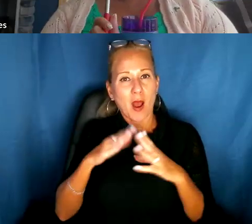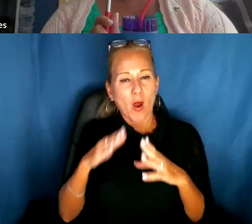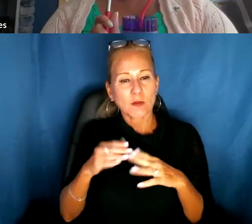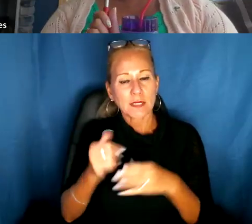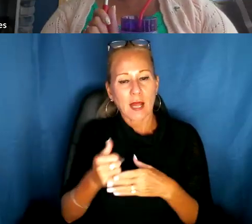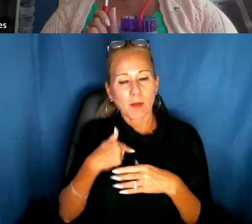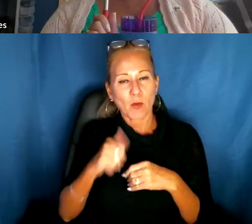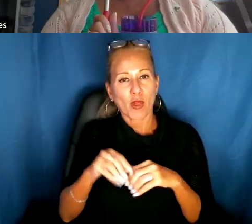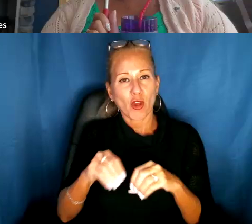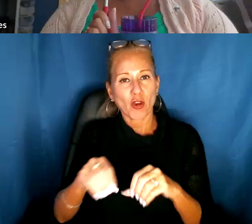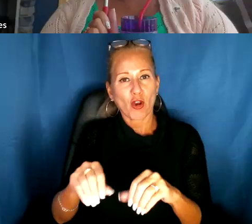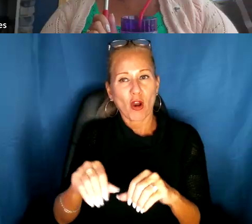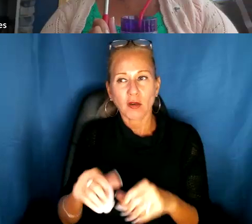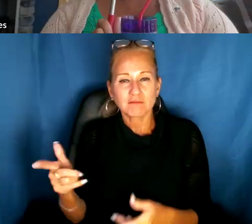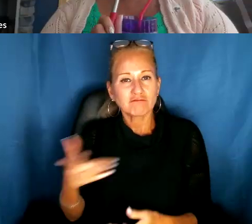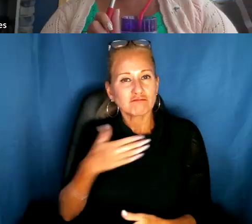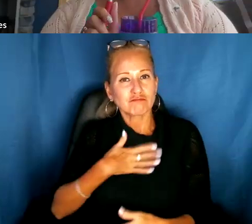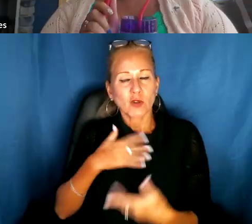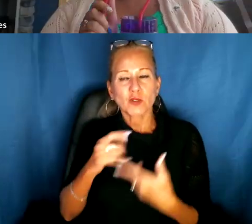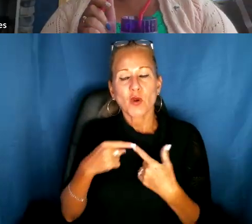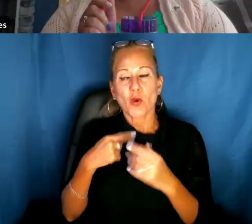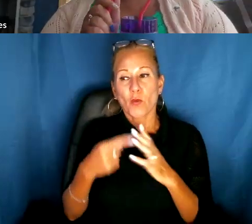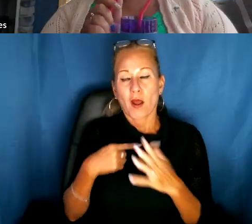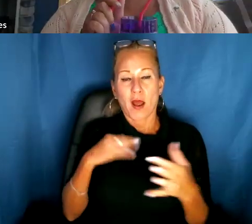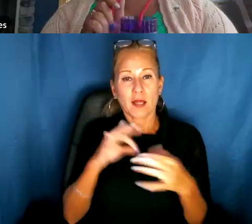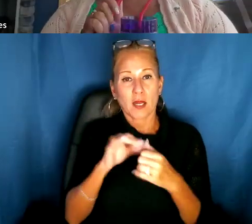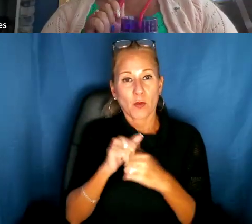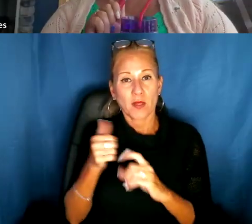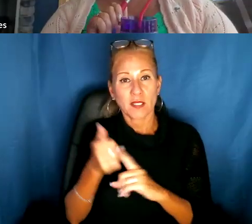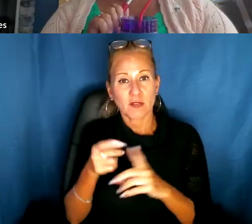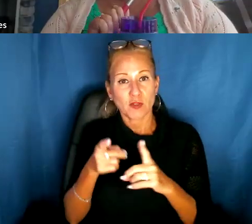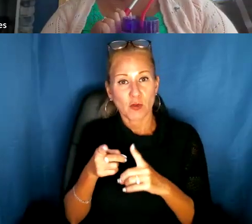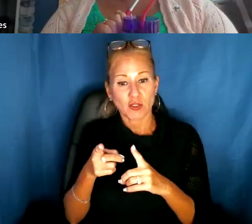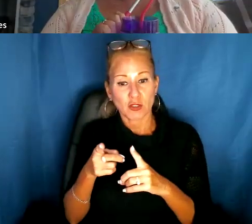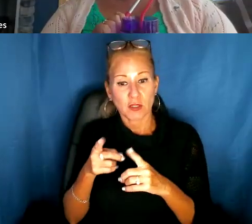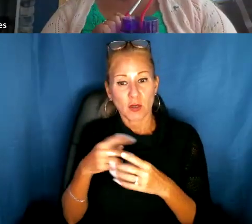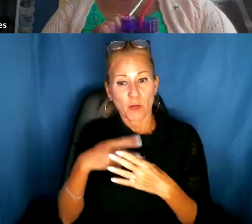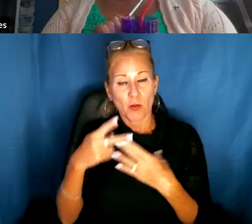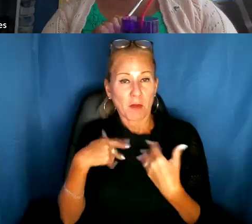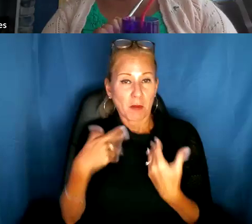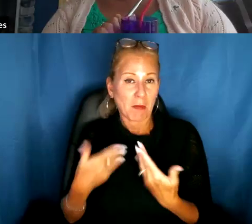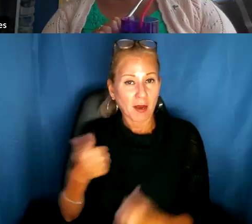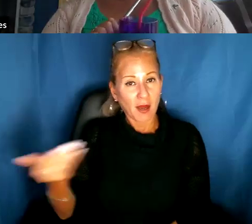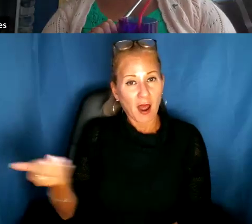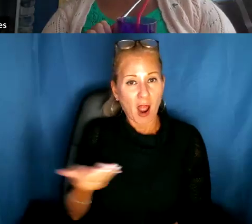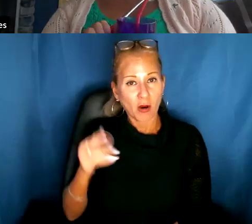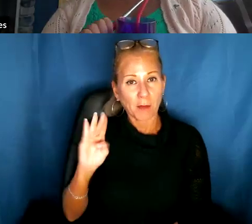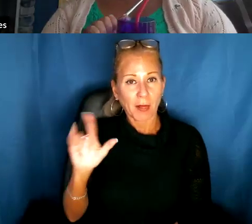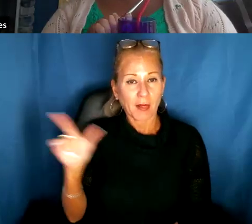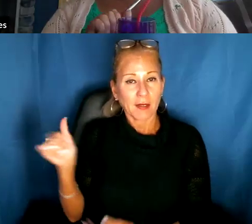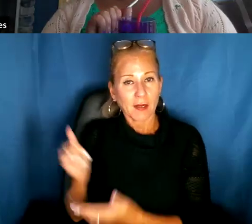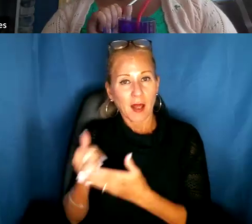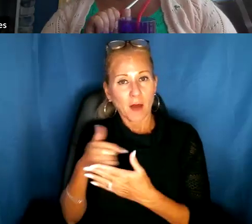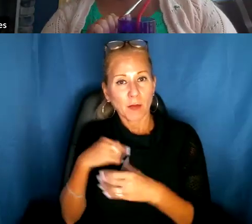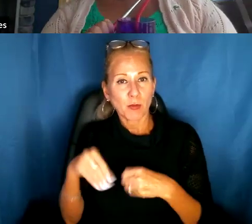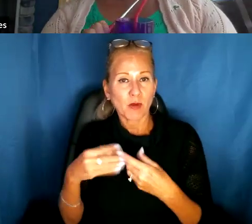and outside type things. And so once I get connected with the self-direction program, I could hire Bill and he could help me